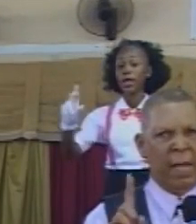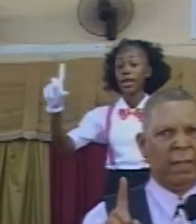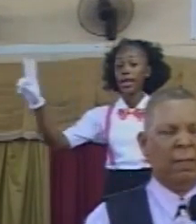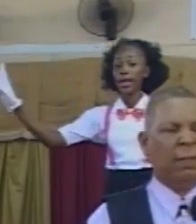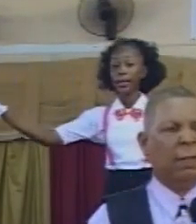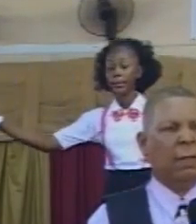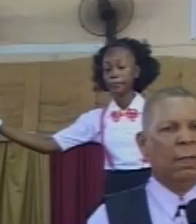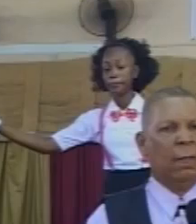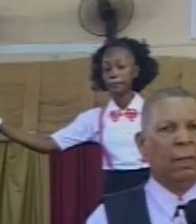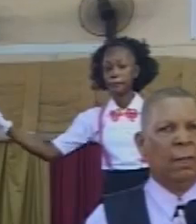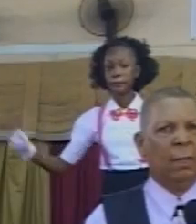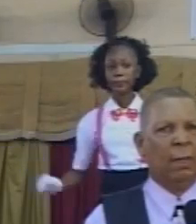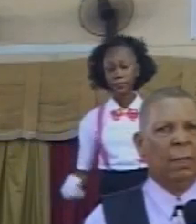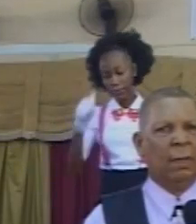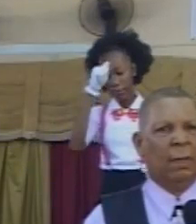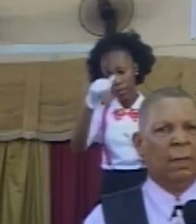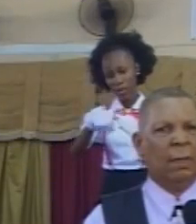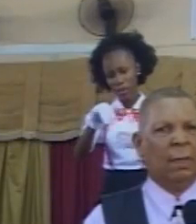Remember that?